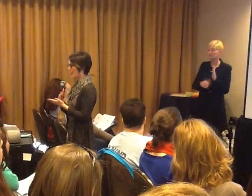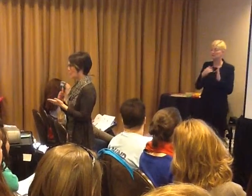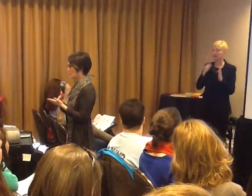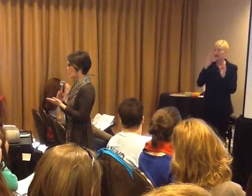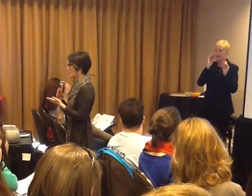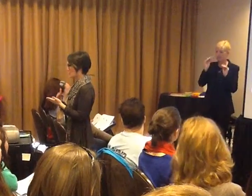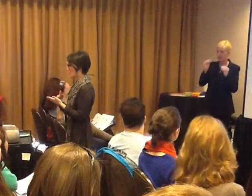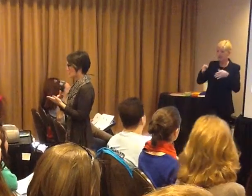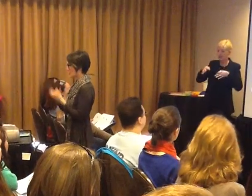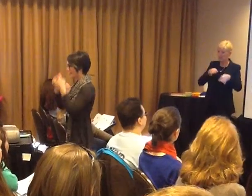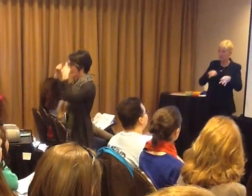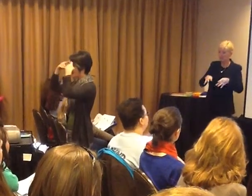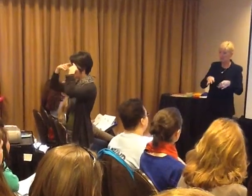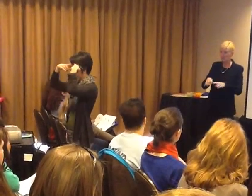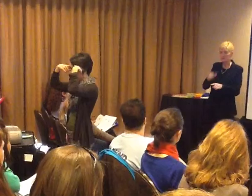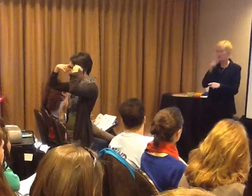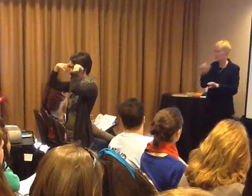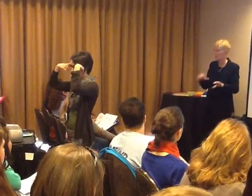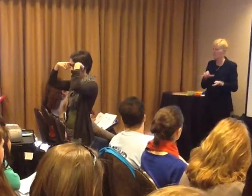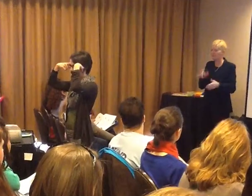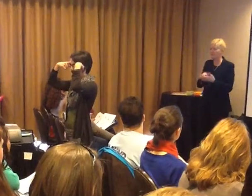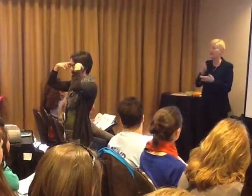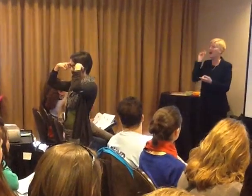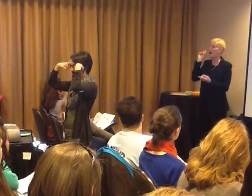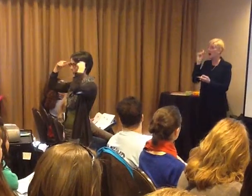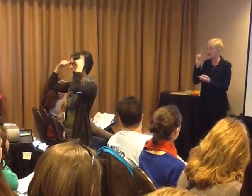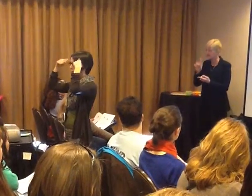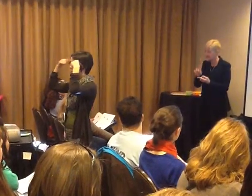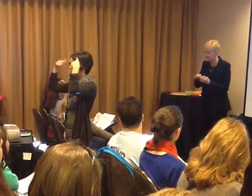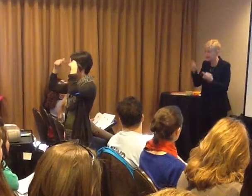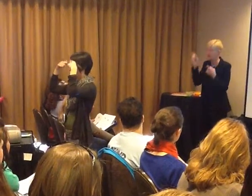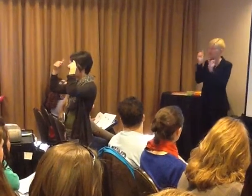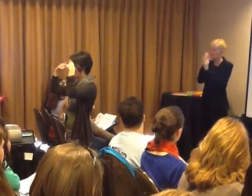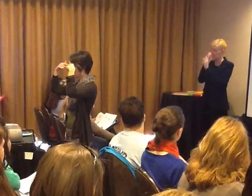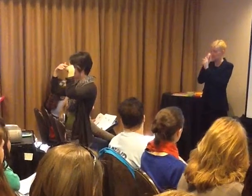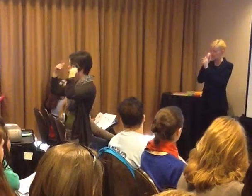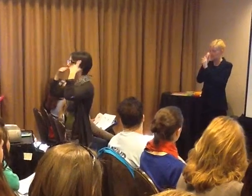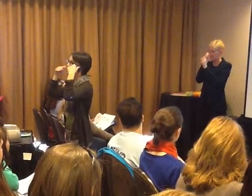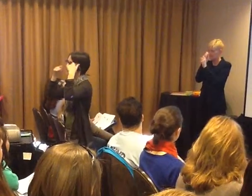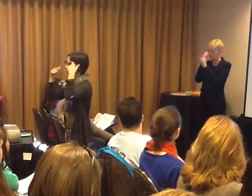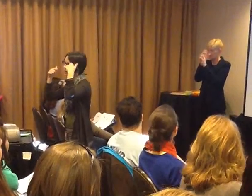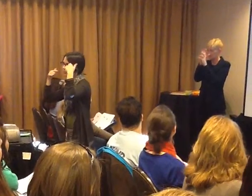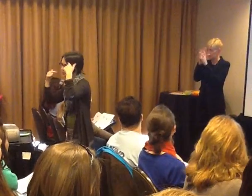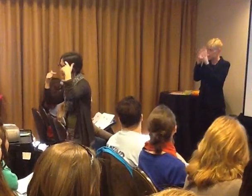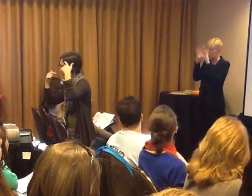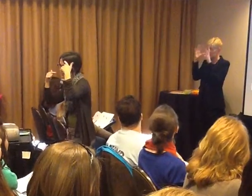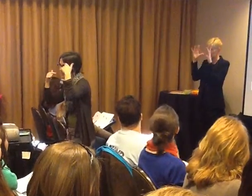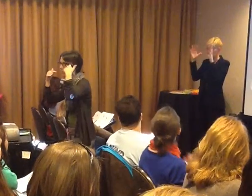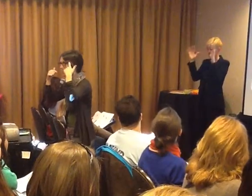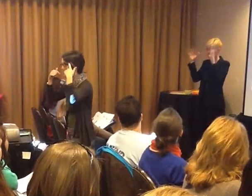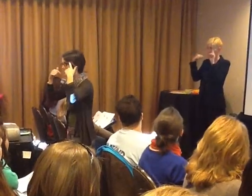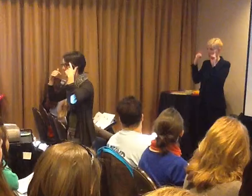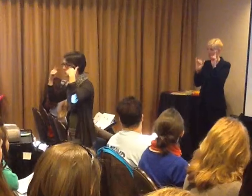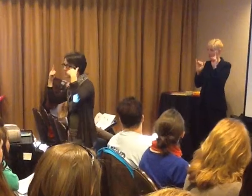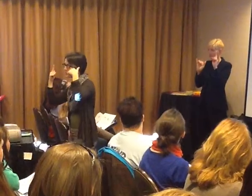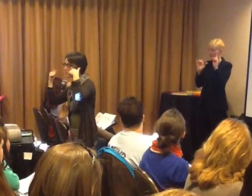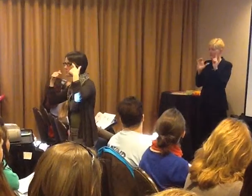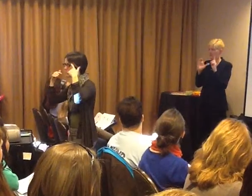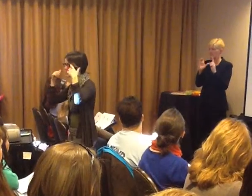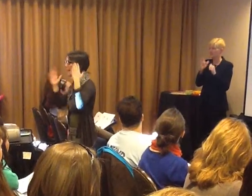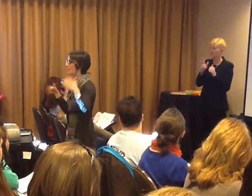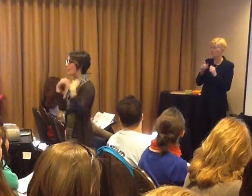will not perform the direction until in their mind they've already played their movie. Okay, what's that going to look like? Okay, I'm going to do this, I'm